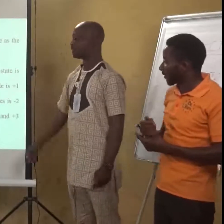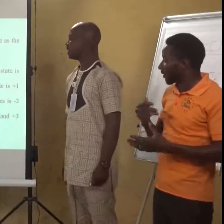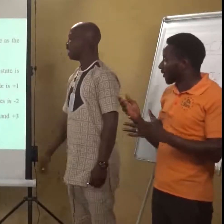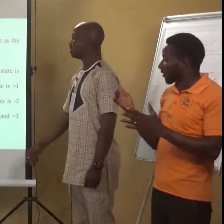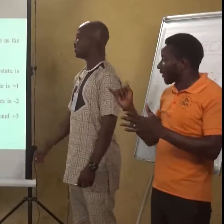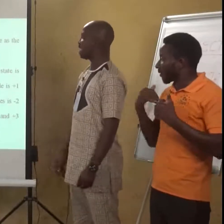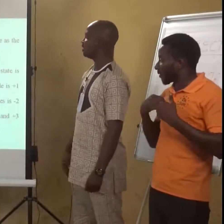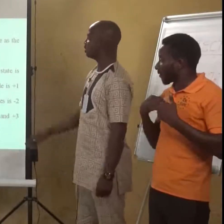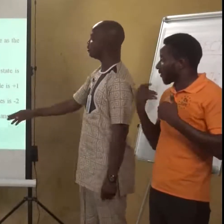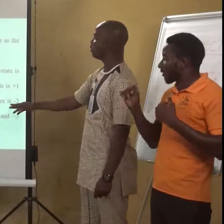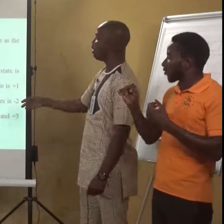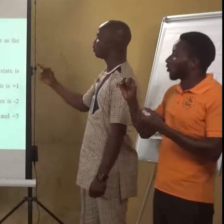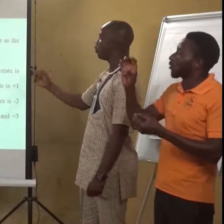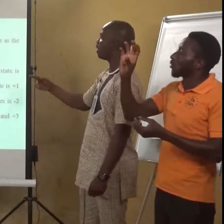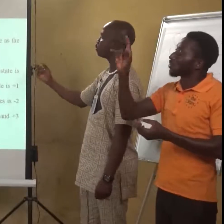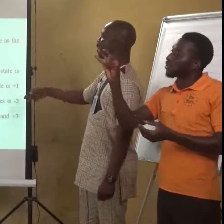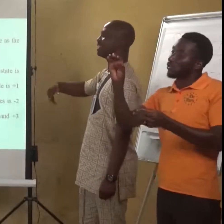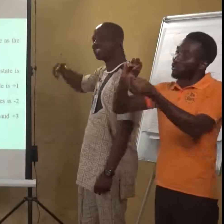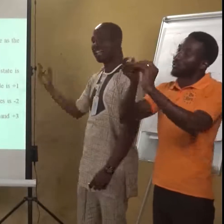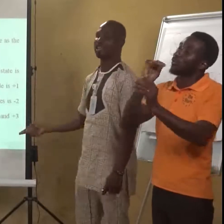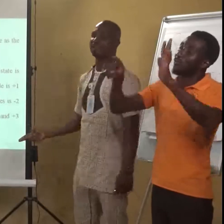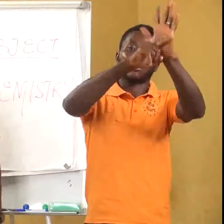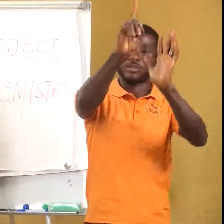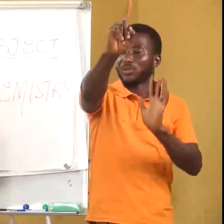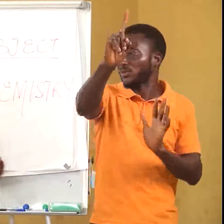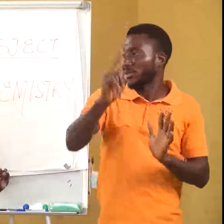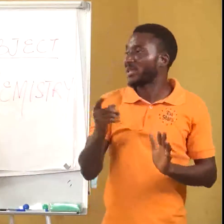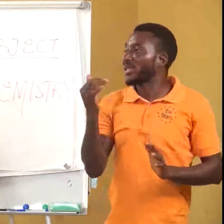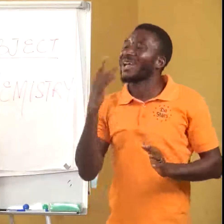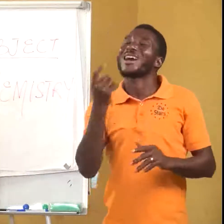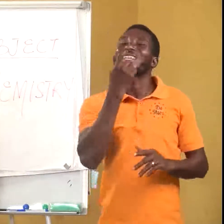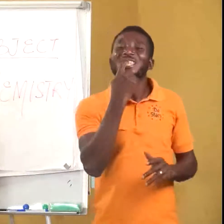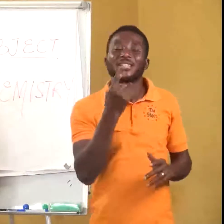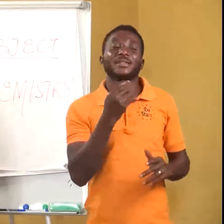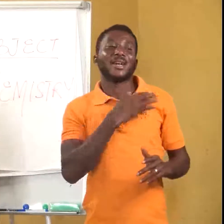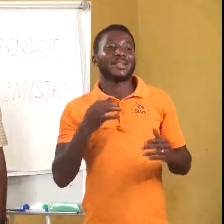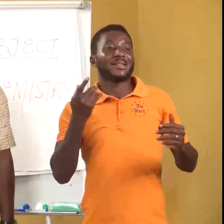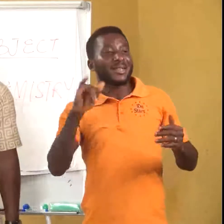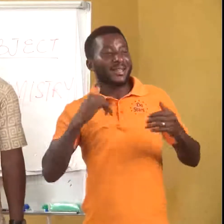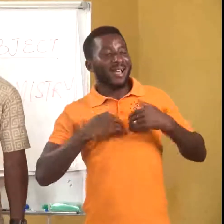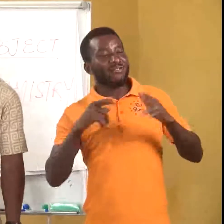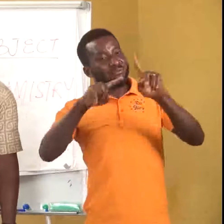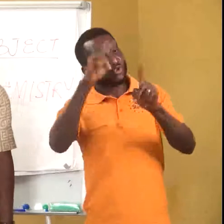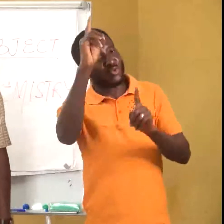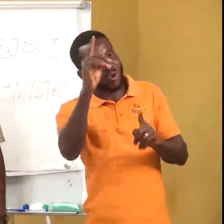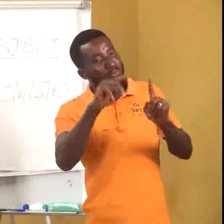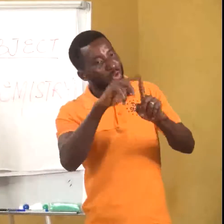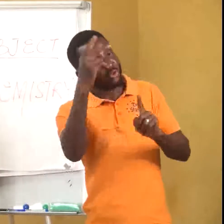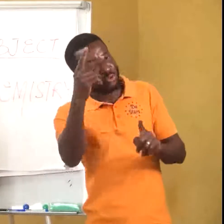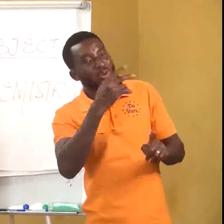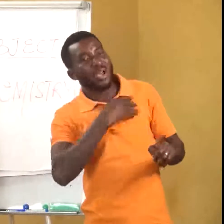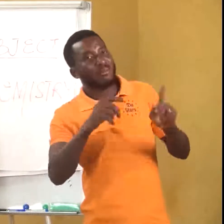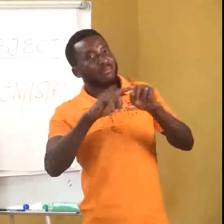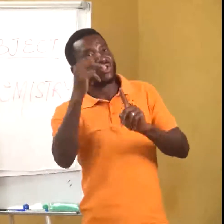-1. Then we say that the oxidation number of group 1, 2, and 3 elements, they are metals, so they have +1, +2,